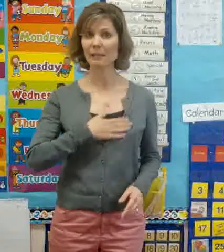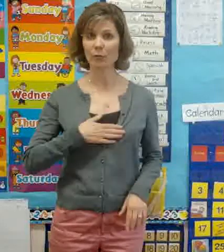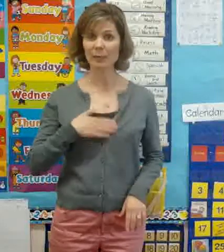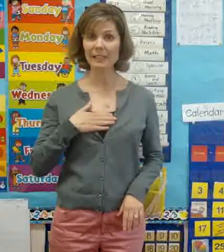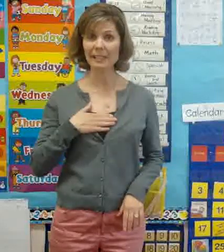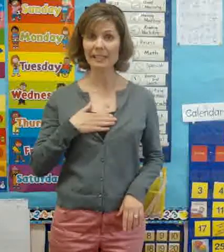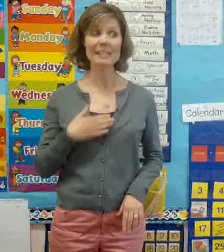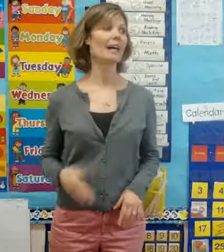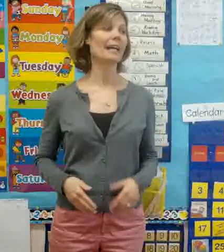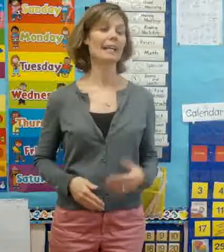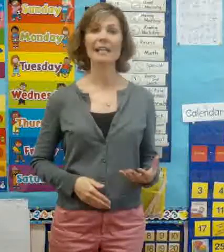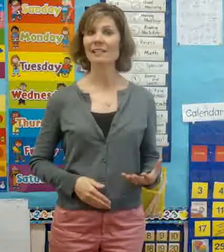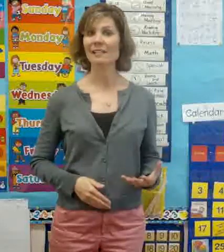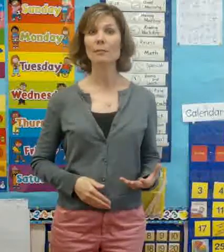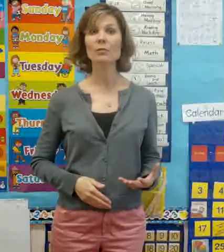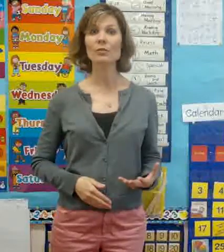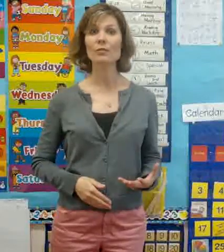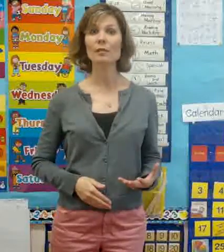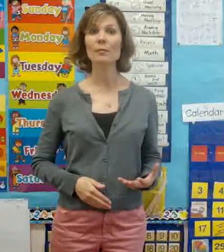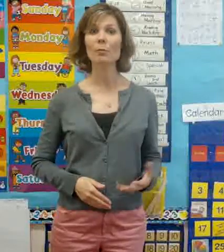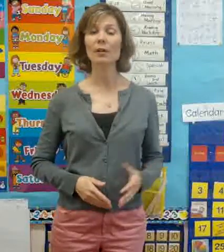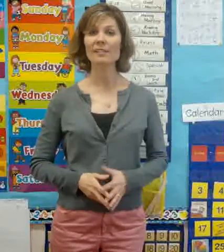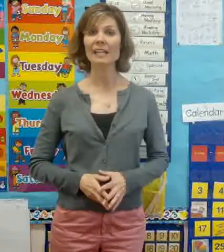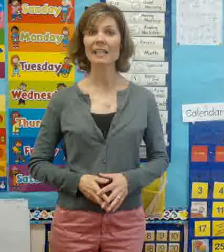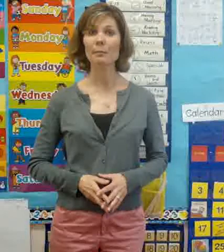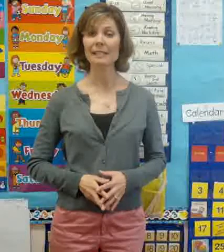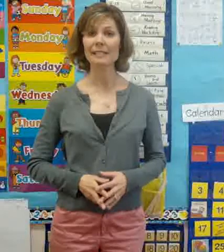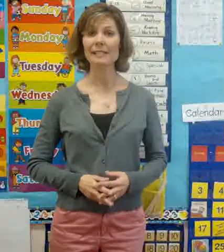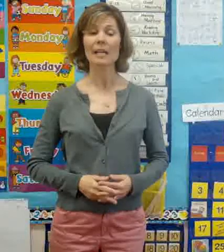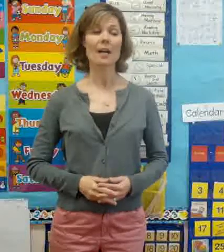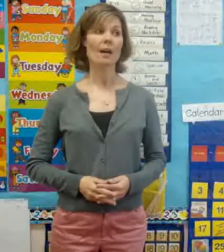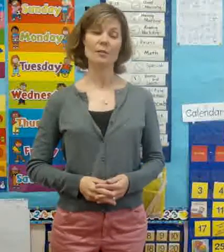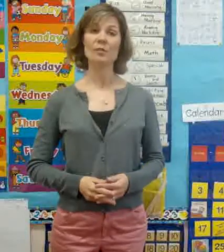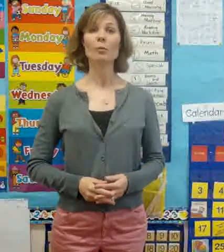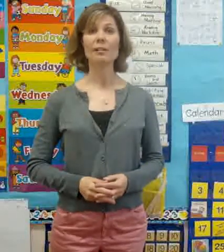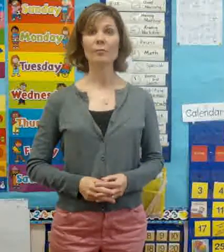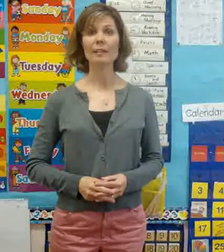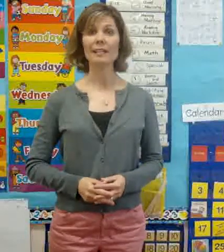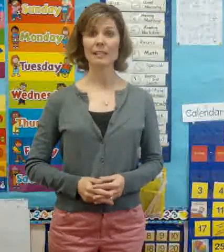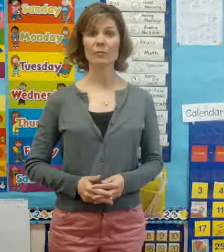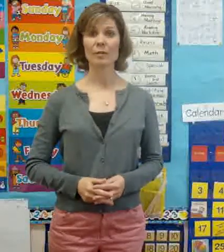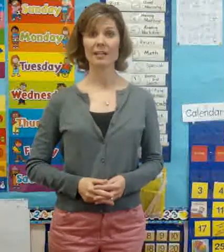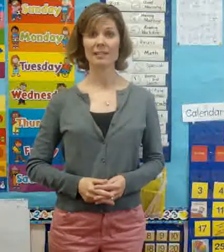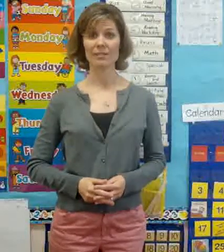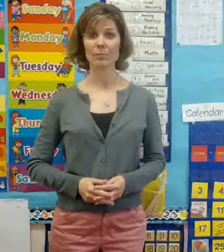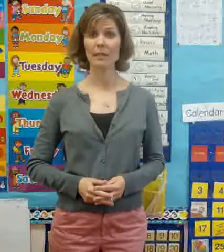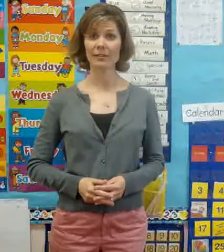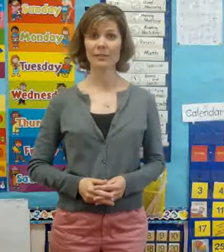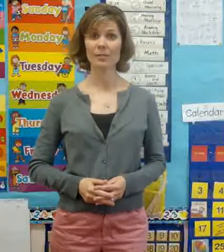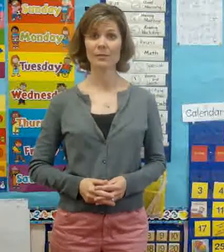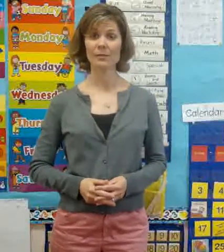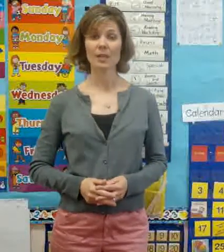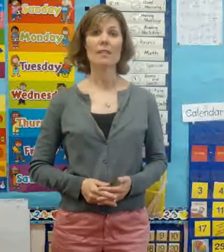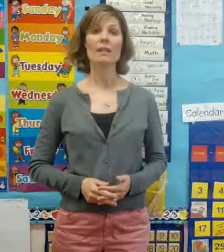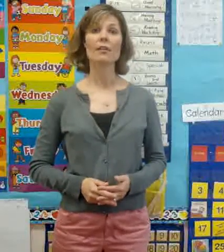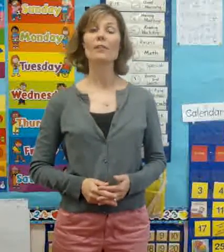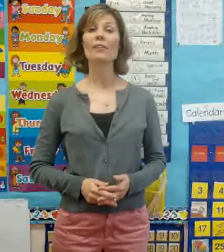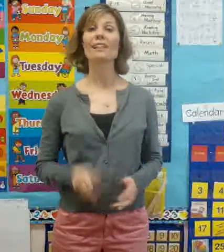for please. I can ask them to do something while signing please. So it works out really nice for practicing their manners. The other thing is